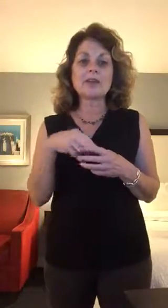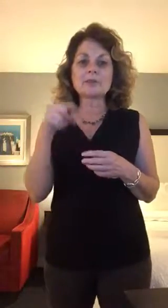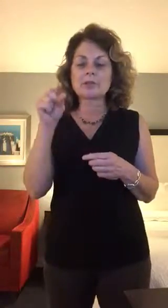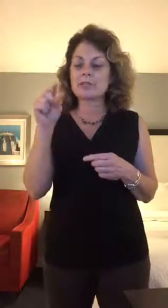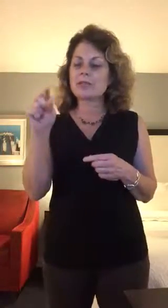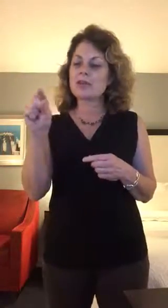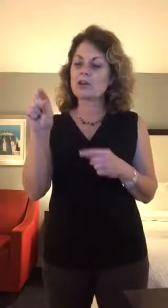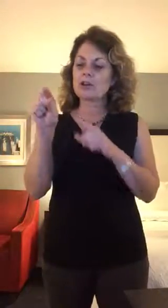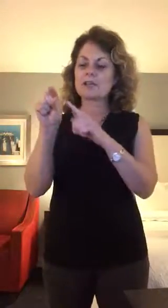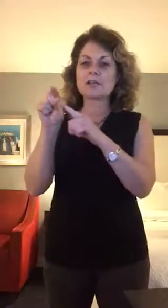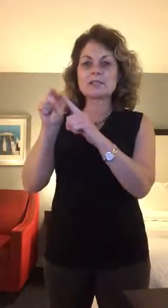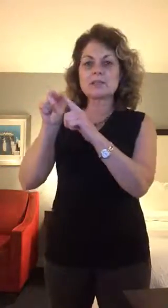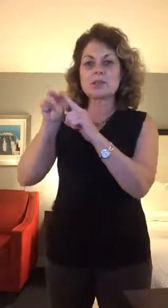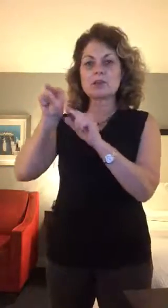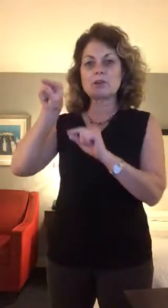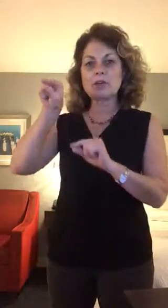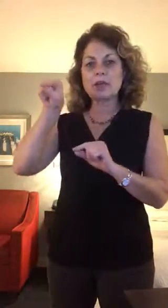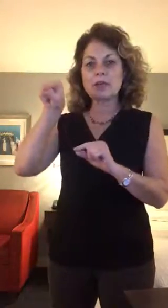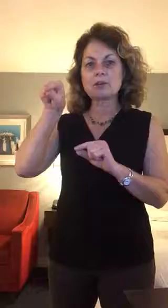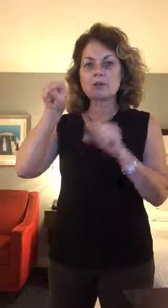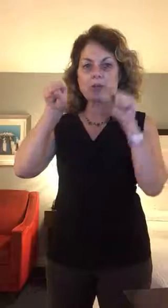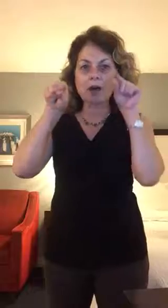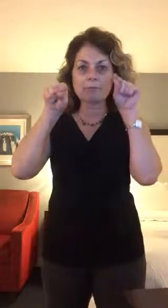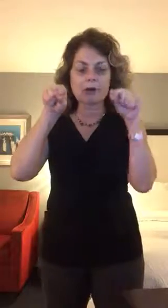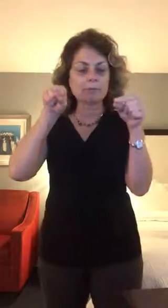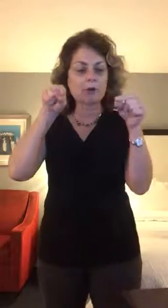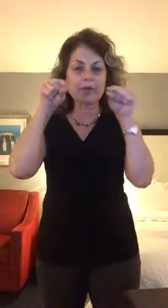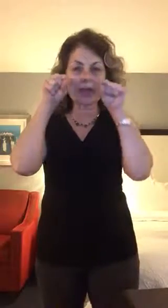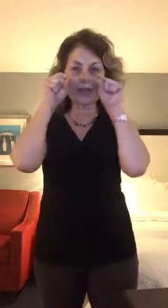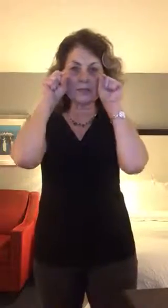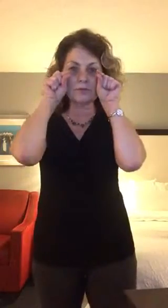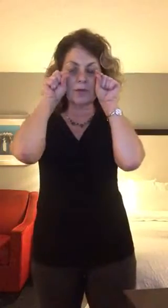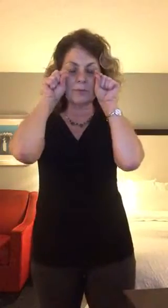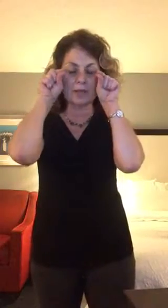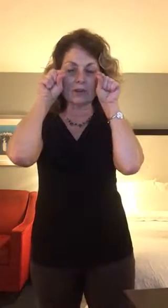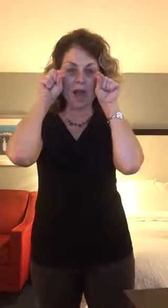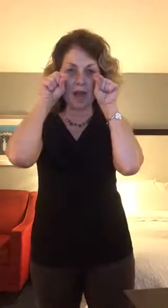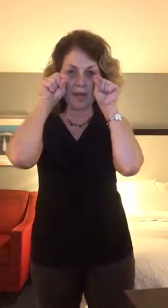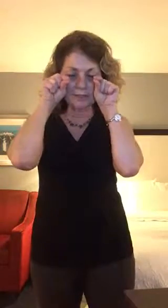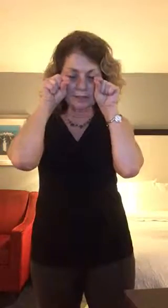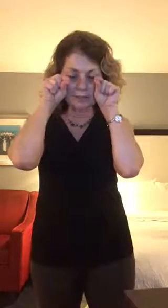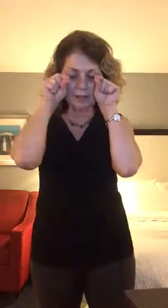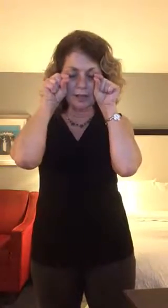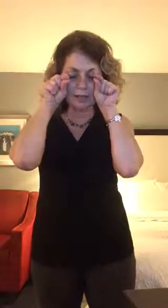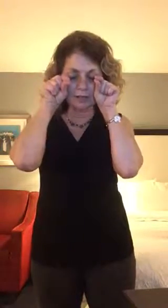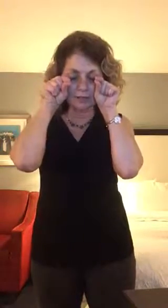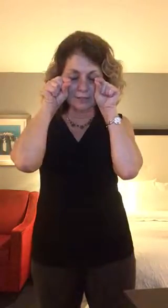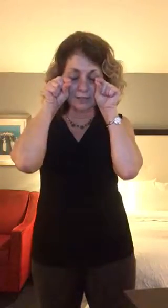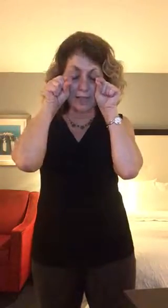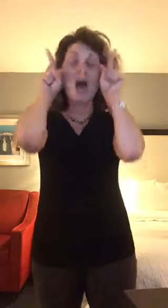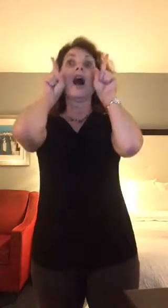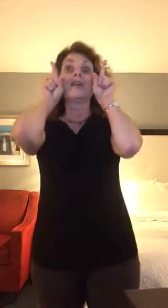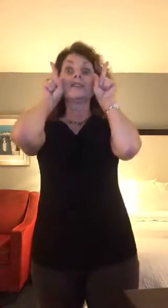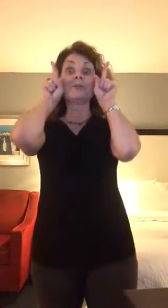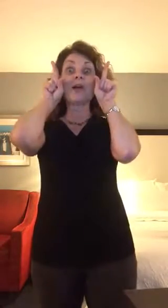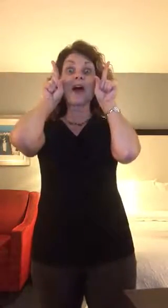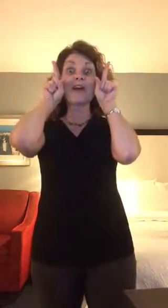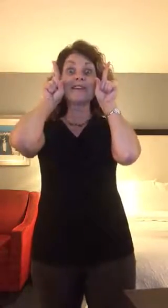Surprise, we're going to take our index finger and our thumb on both hands right by your eyes and close and say,